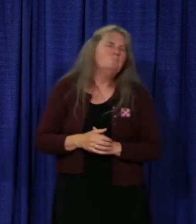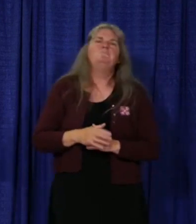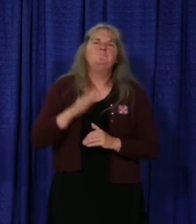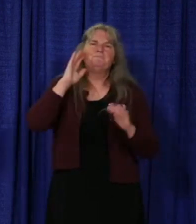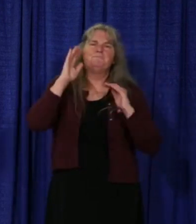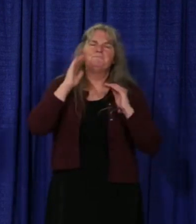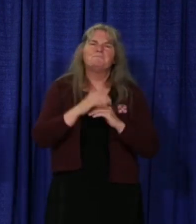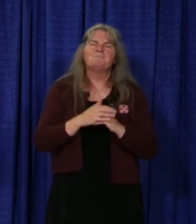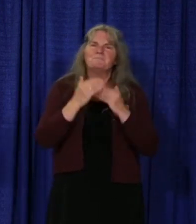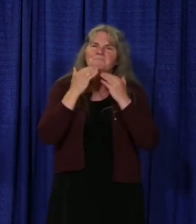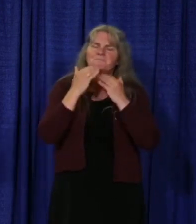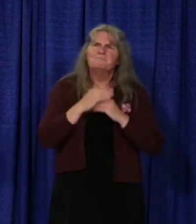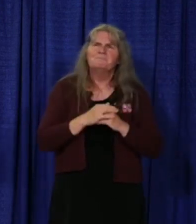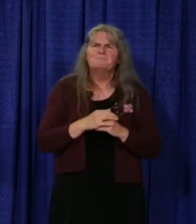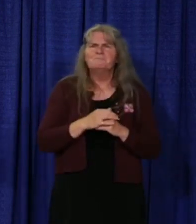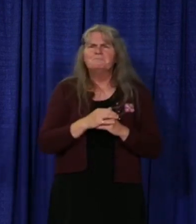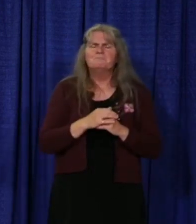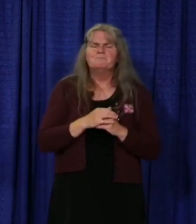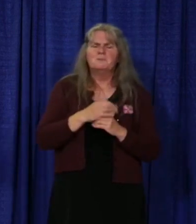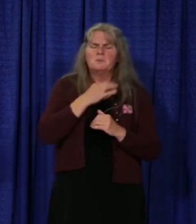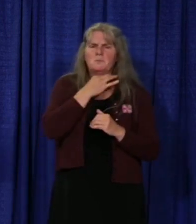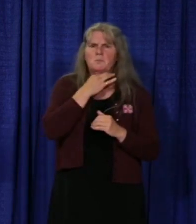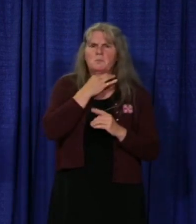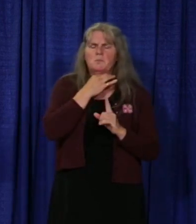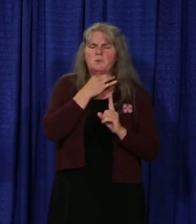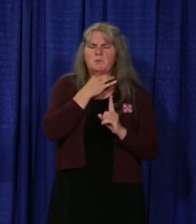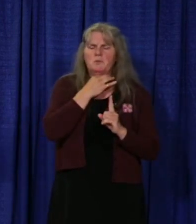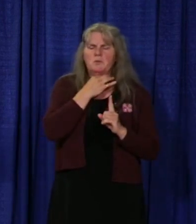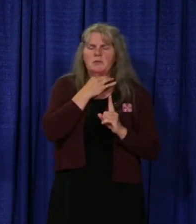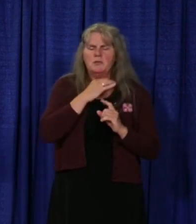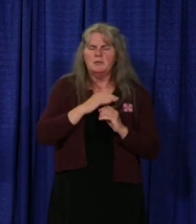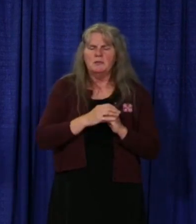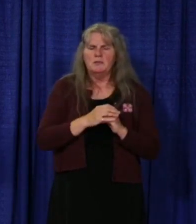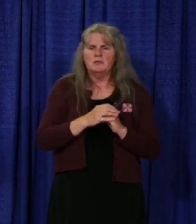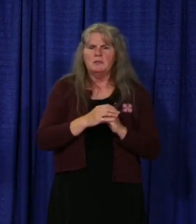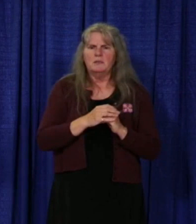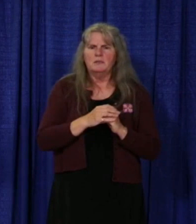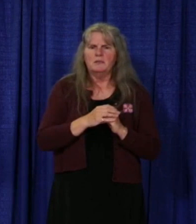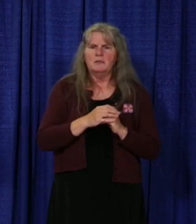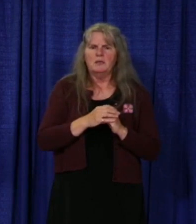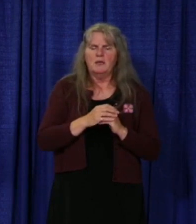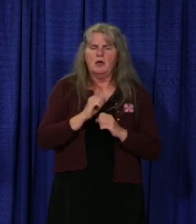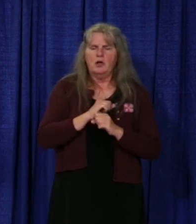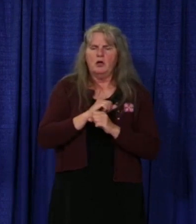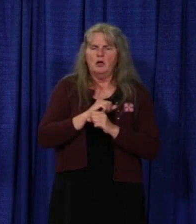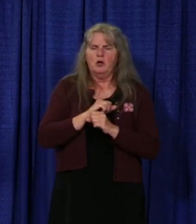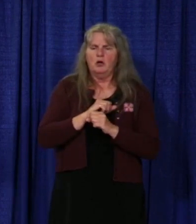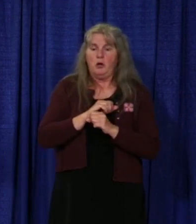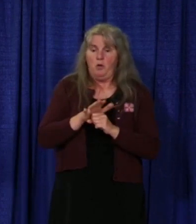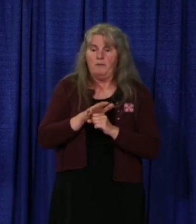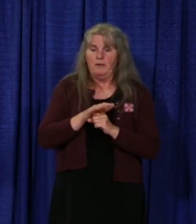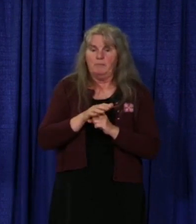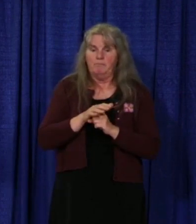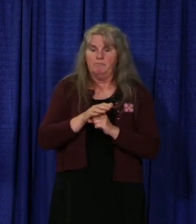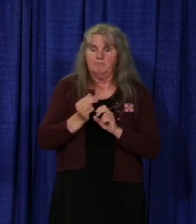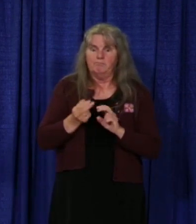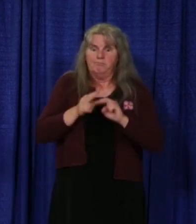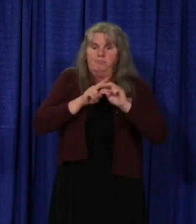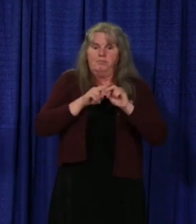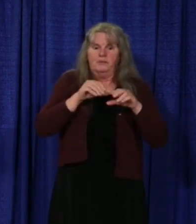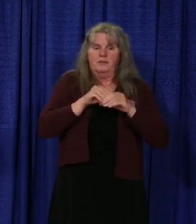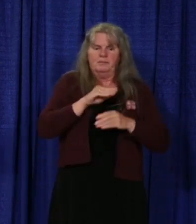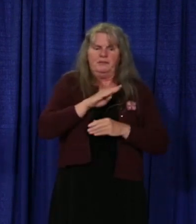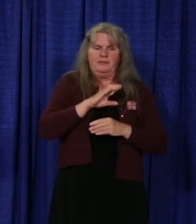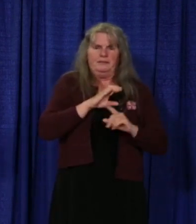Hi, thanks. I guess I'm curious to know, with the uptick in cases in British Columbia,